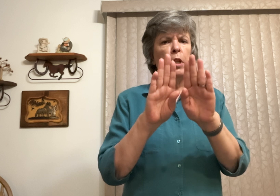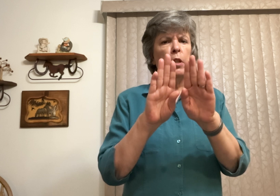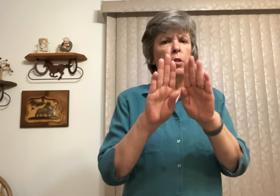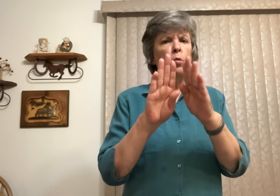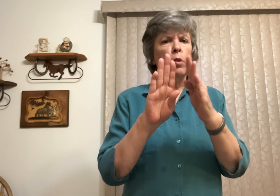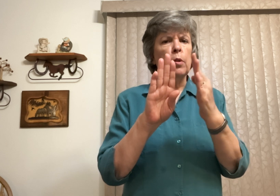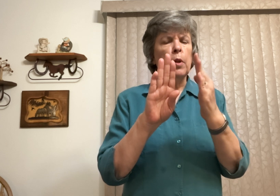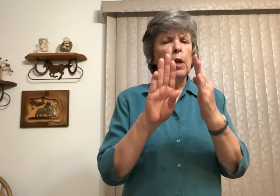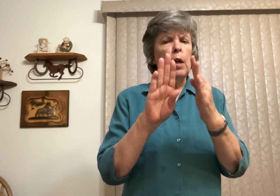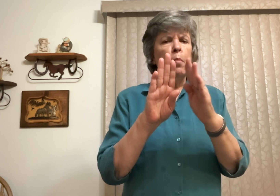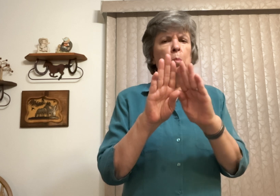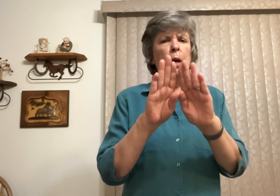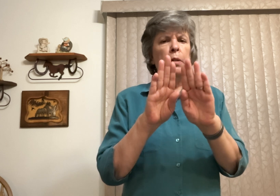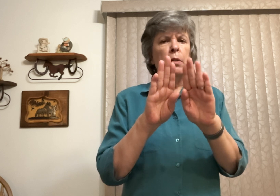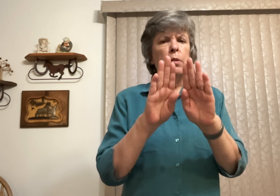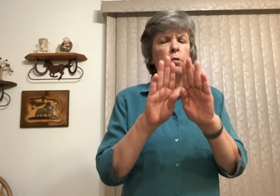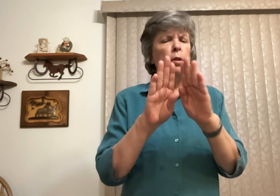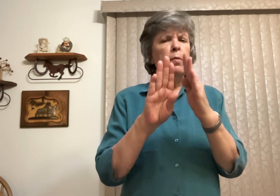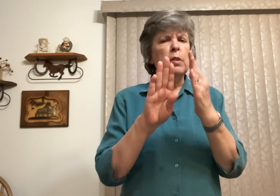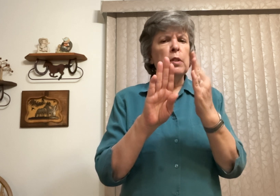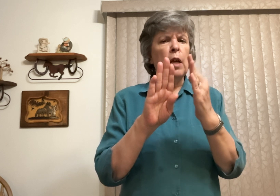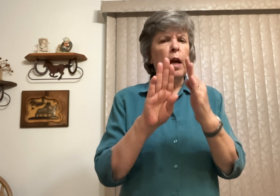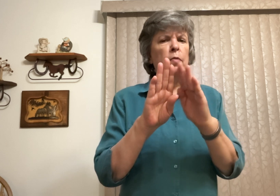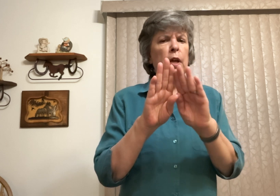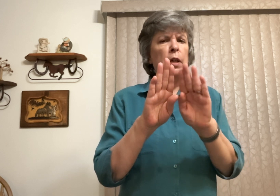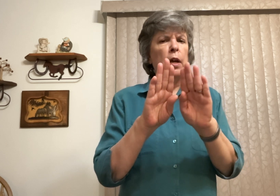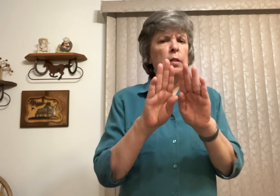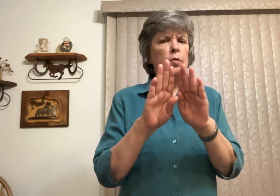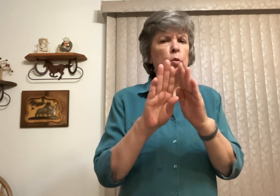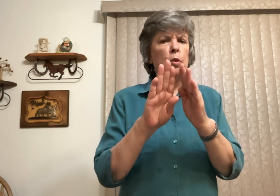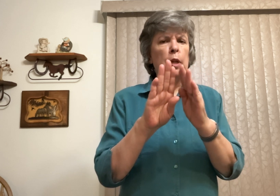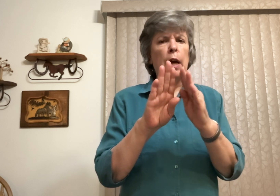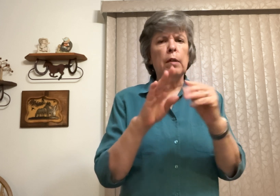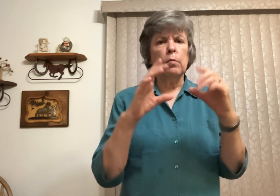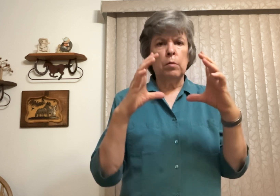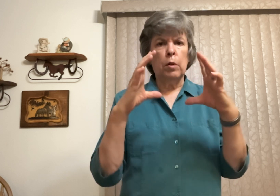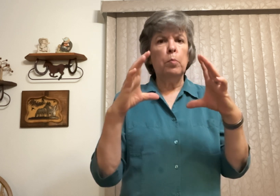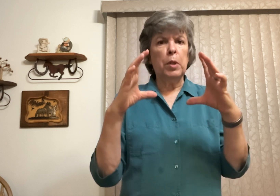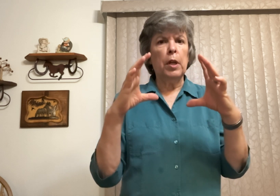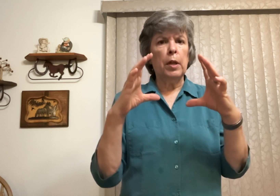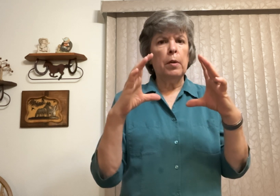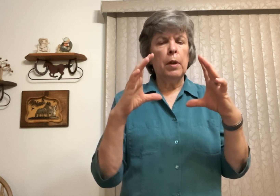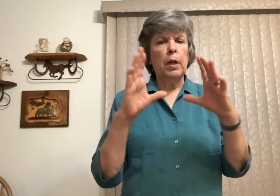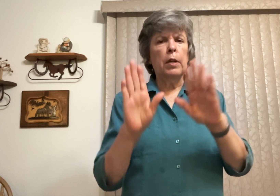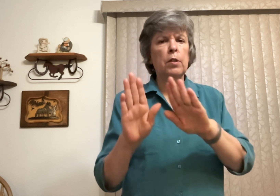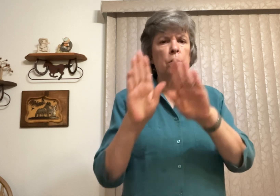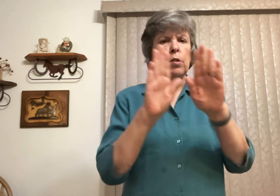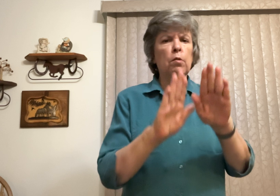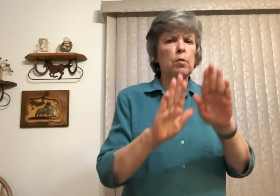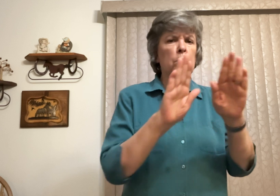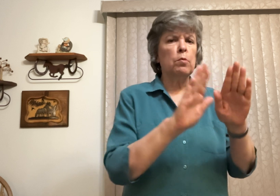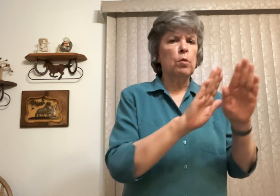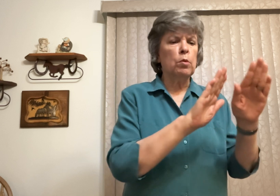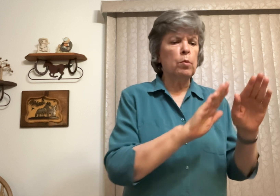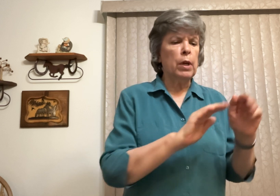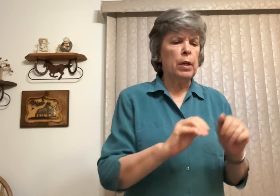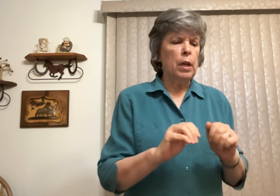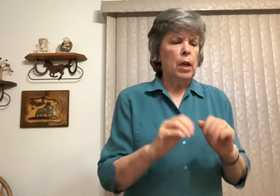the door. But the grave didn't have that kind of door. It had an opening, and the stone was rolled away.